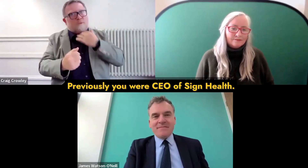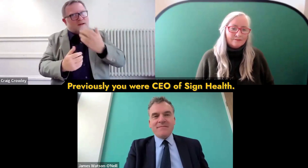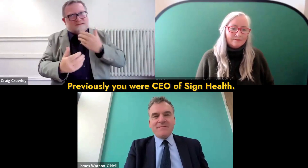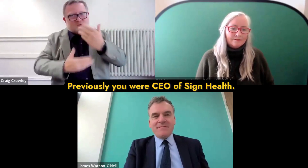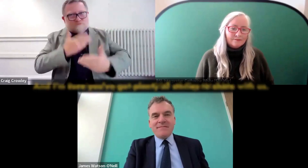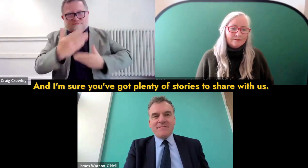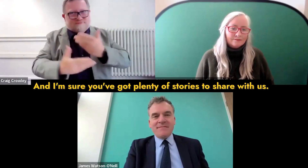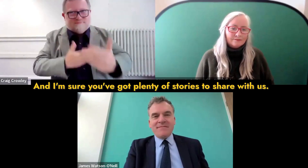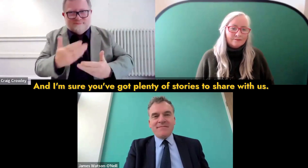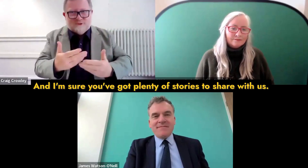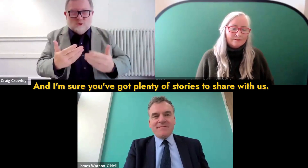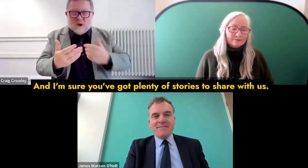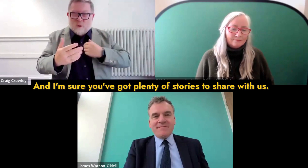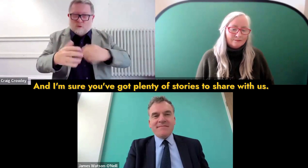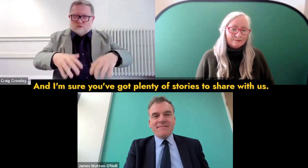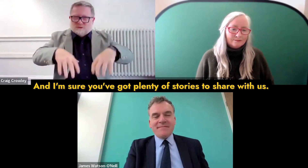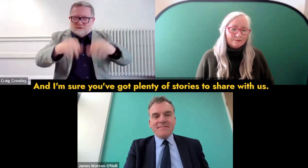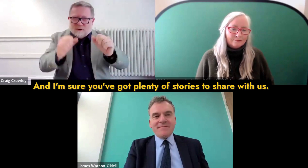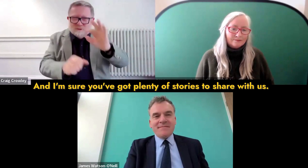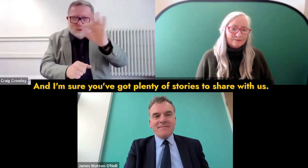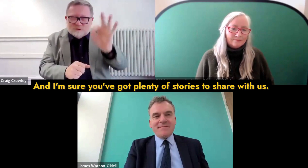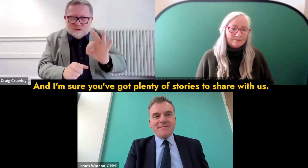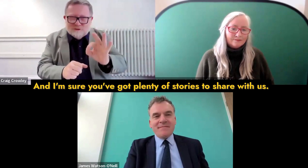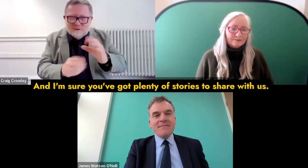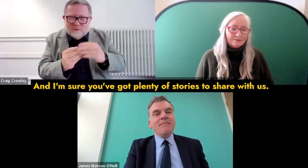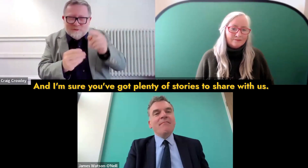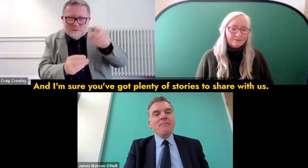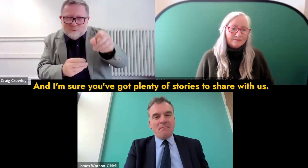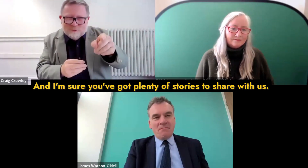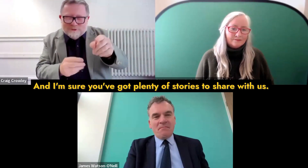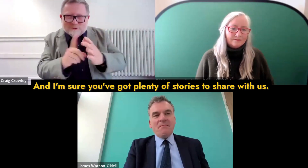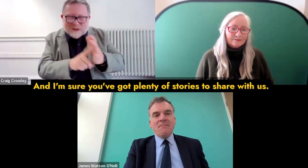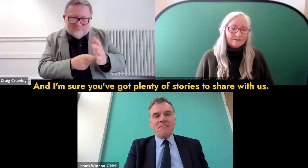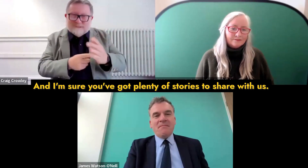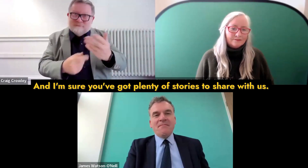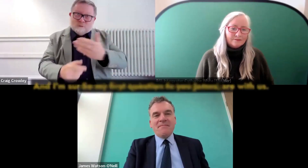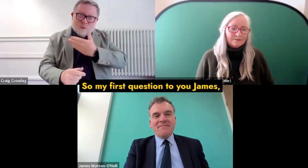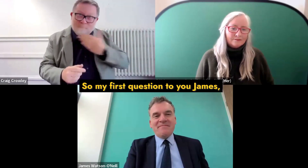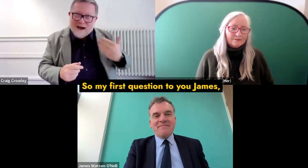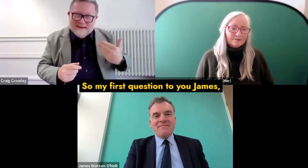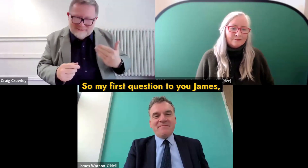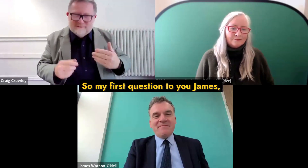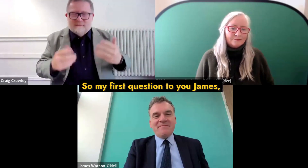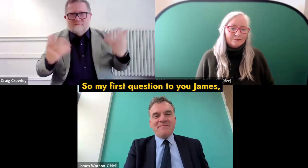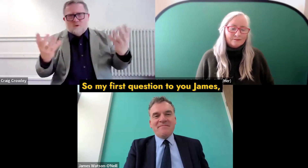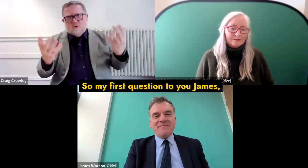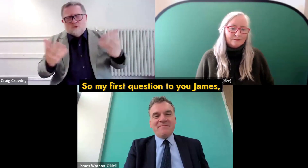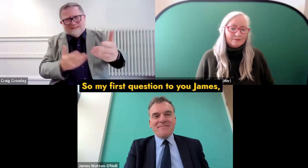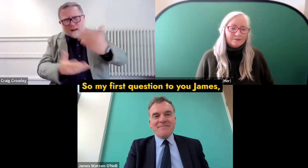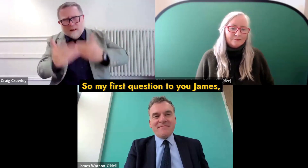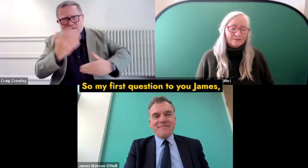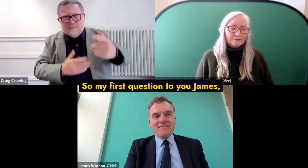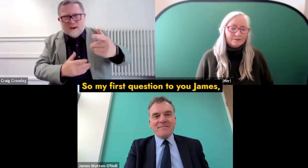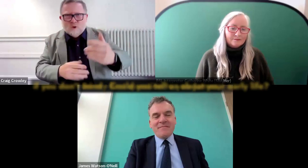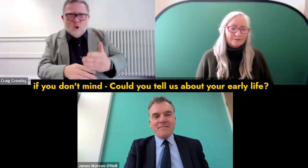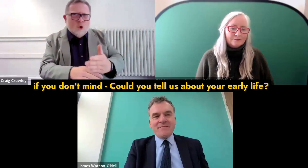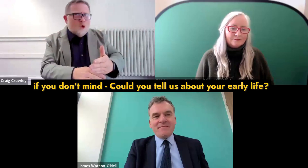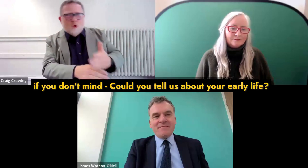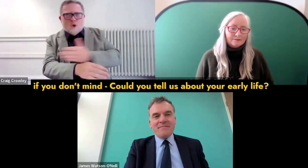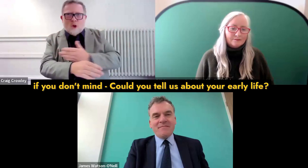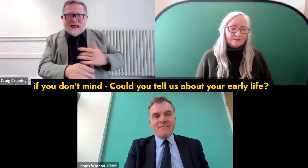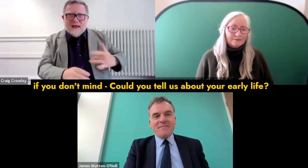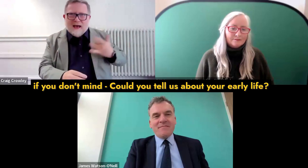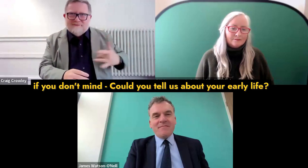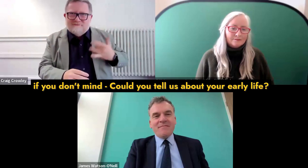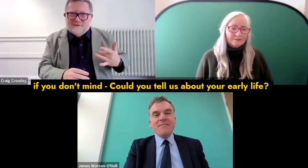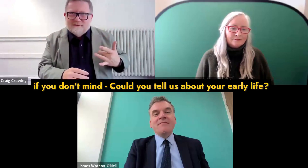Health. And I'm sure you've got plenty of stories to share with us. So my first question to you, James, if you don't